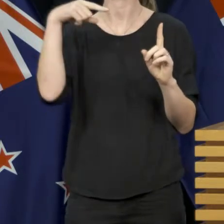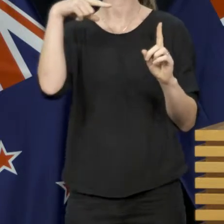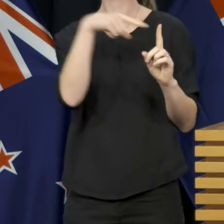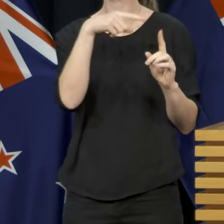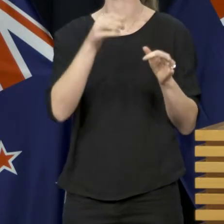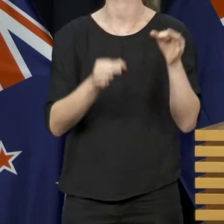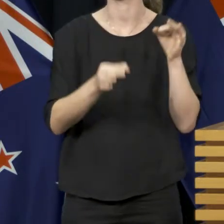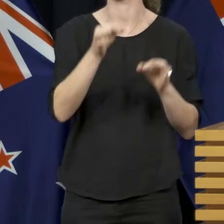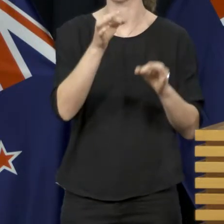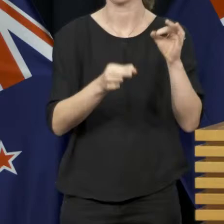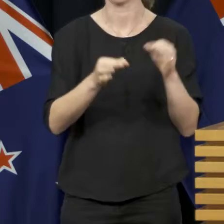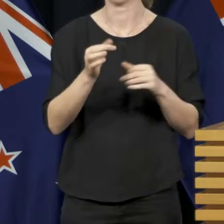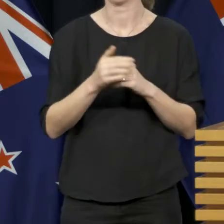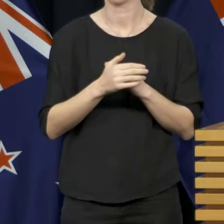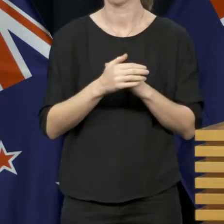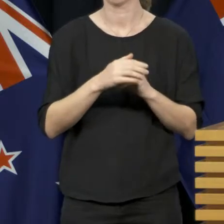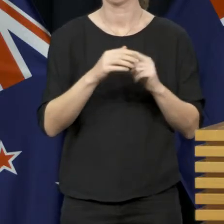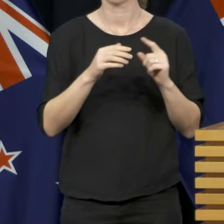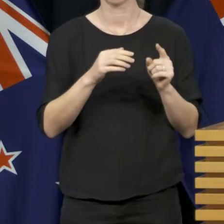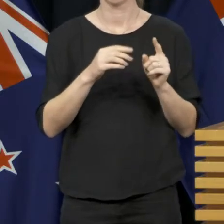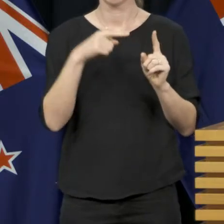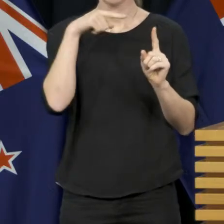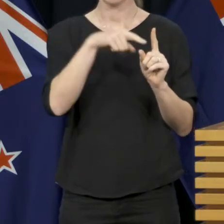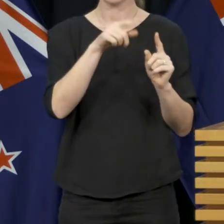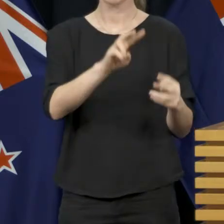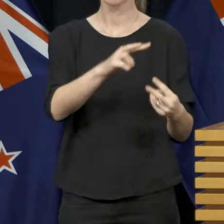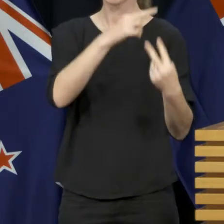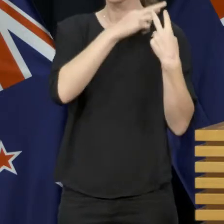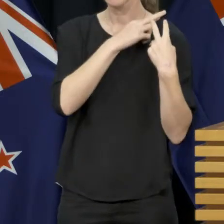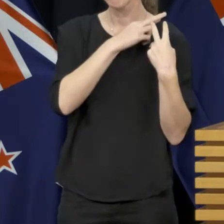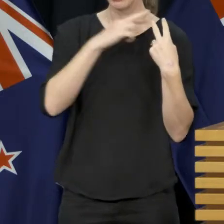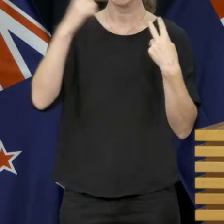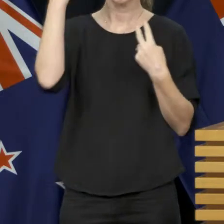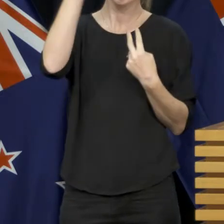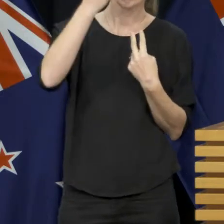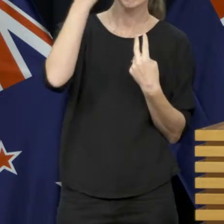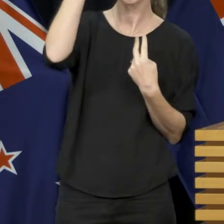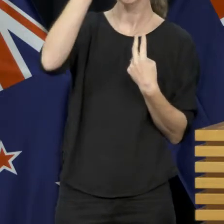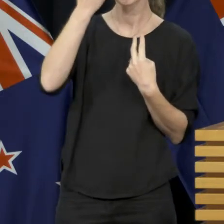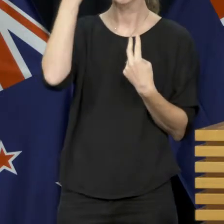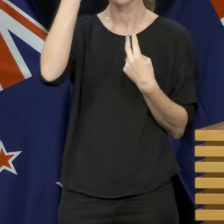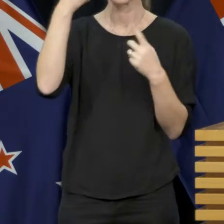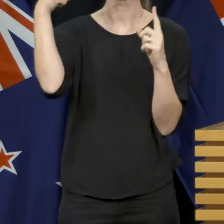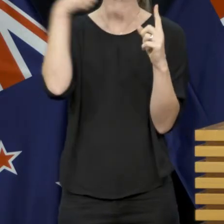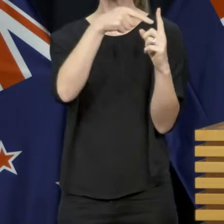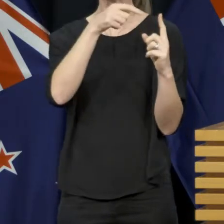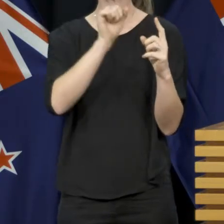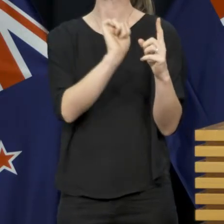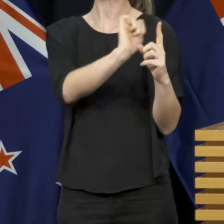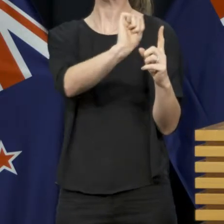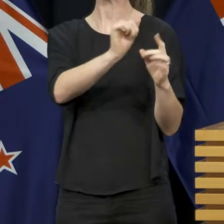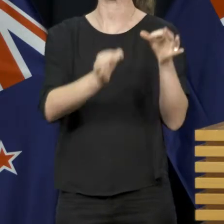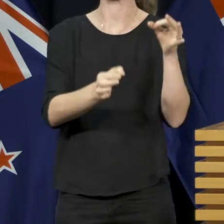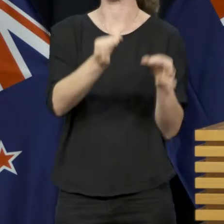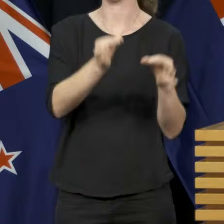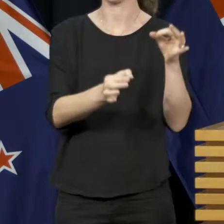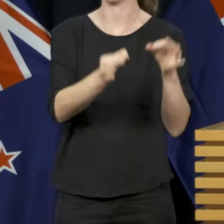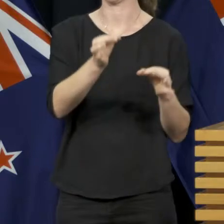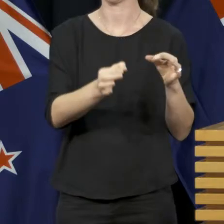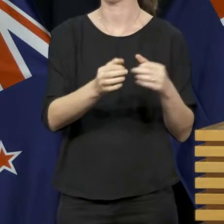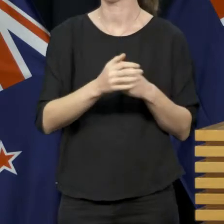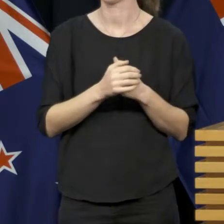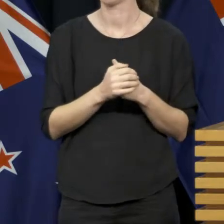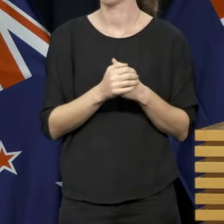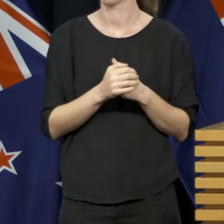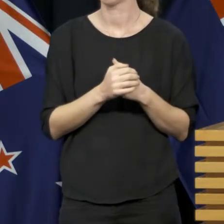through some of what he had experienced in the past weeks, going through some period of time, that ultimately was his view, and it was his